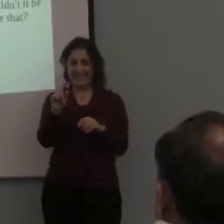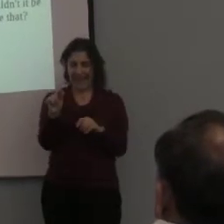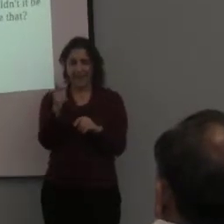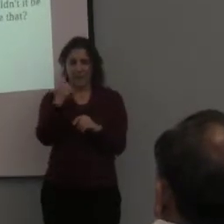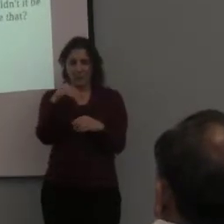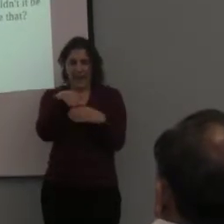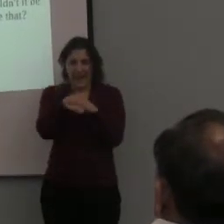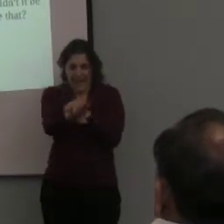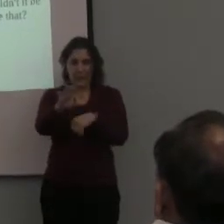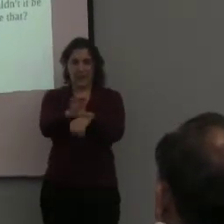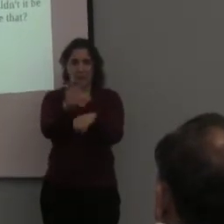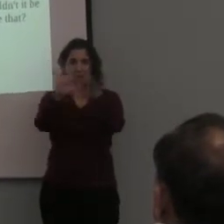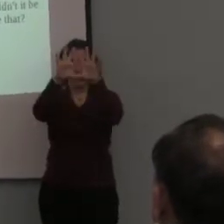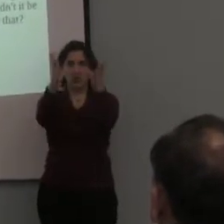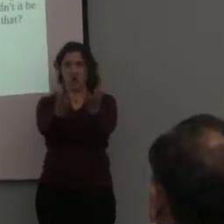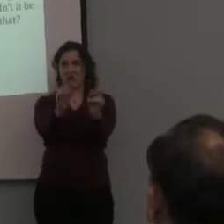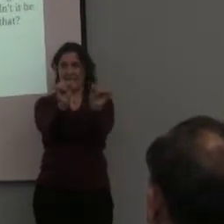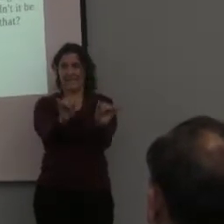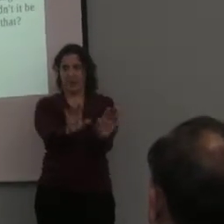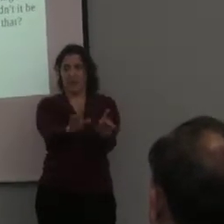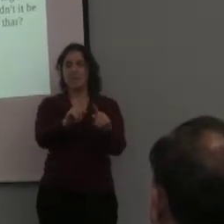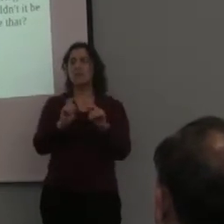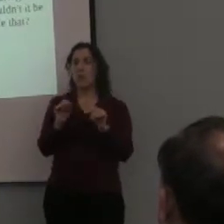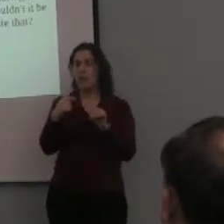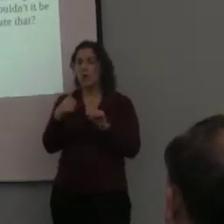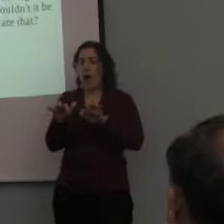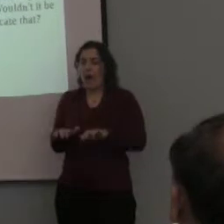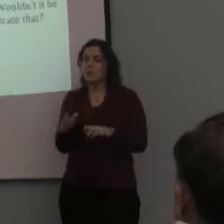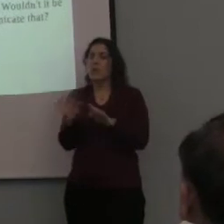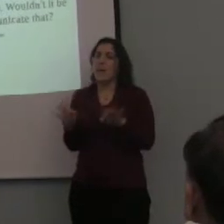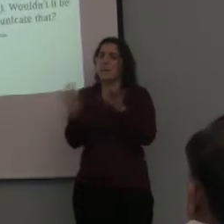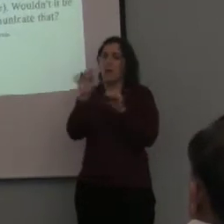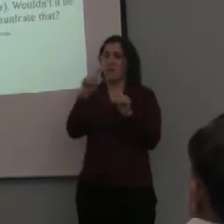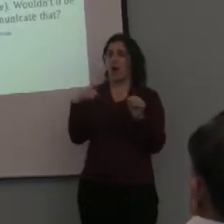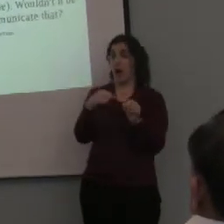let's enter what matters to us.